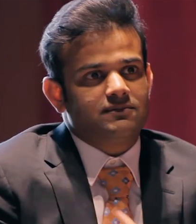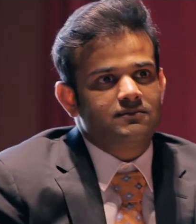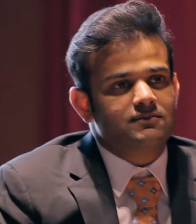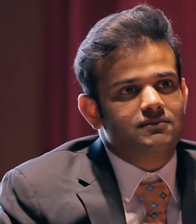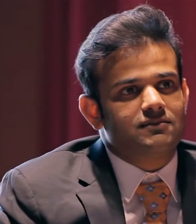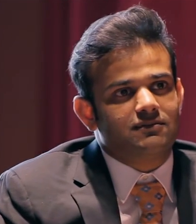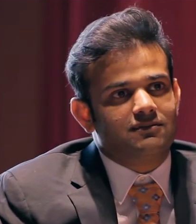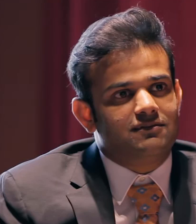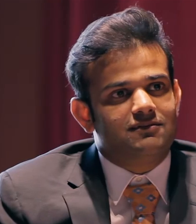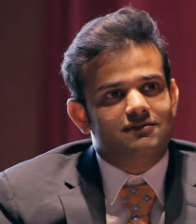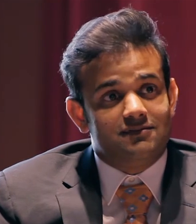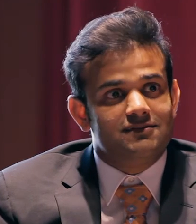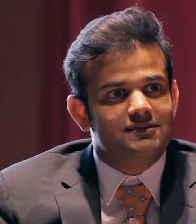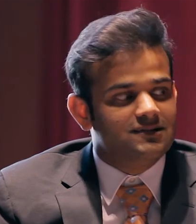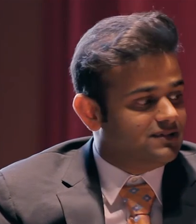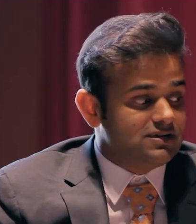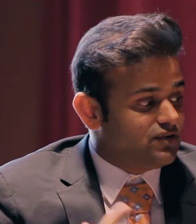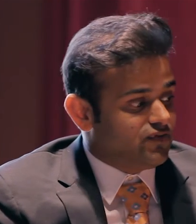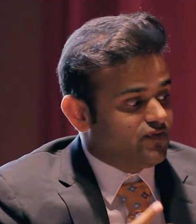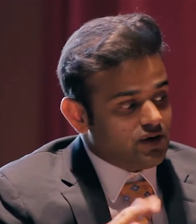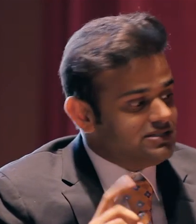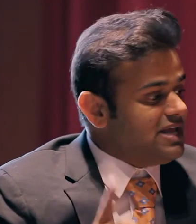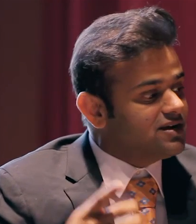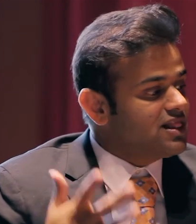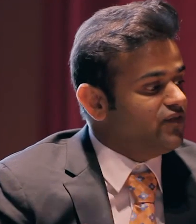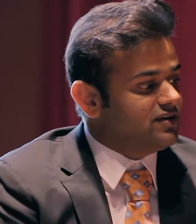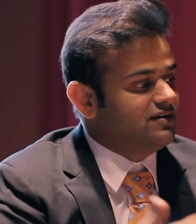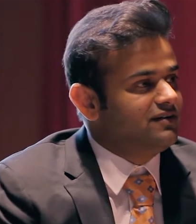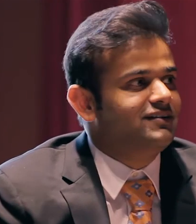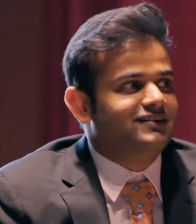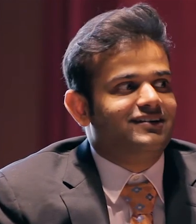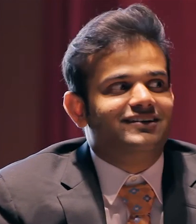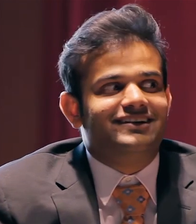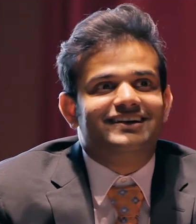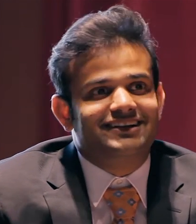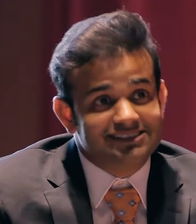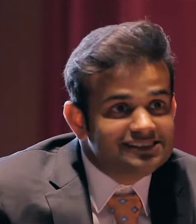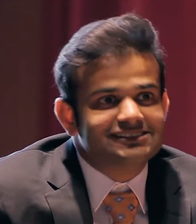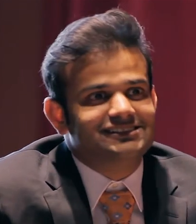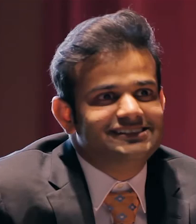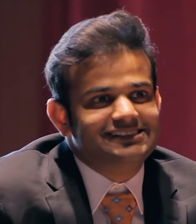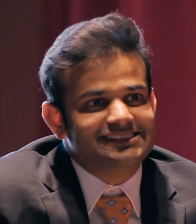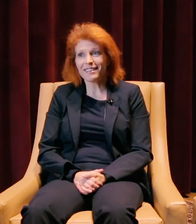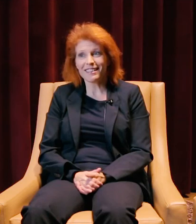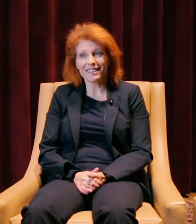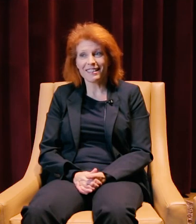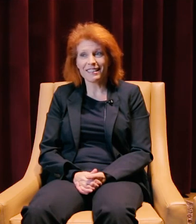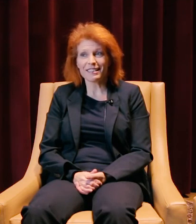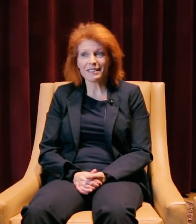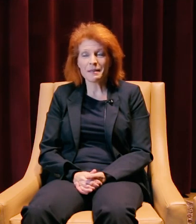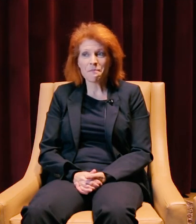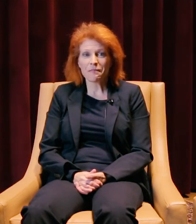so is there like a story or something you would like to share with us about yourself really quick in 40 seconds?